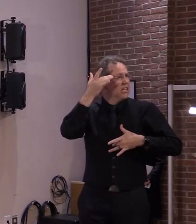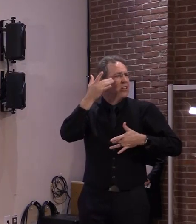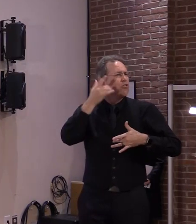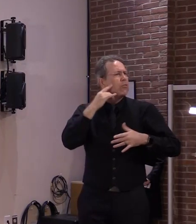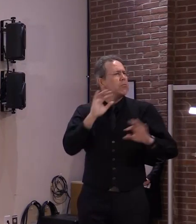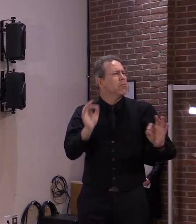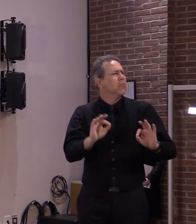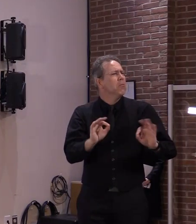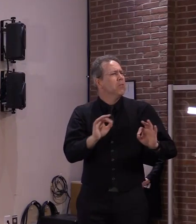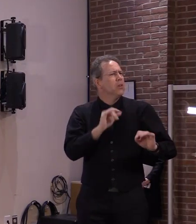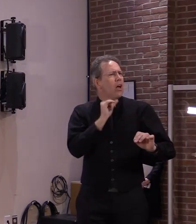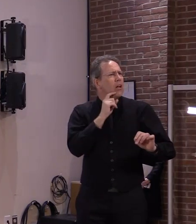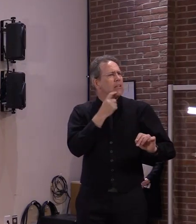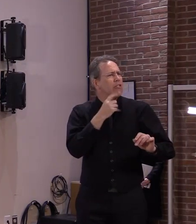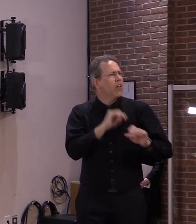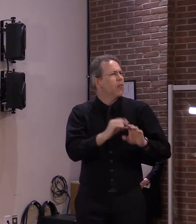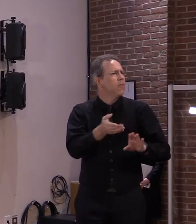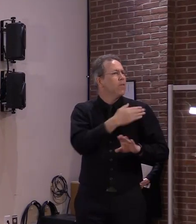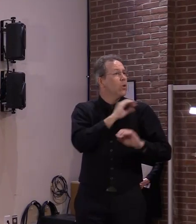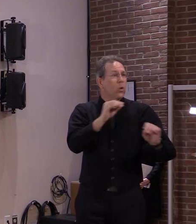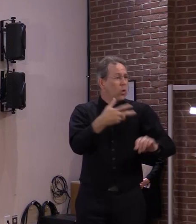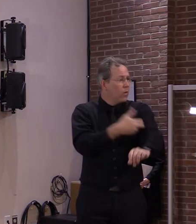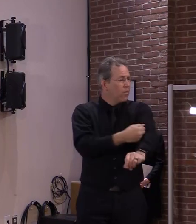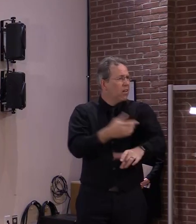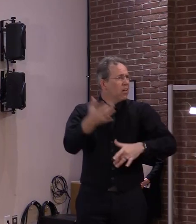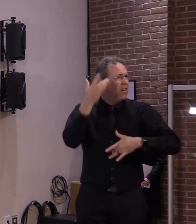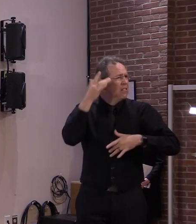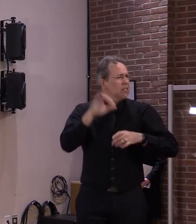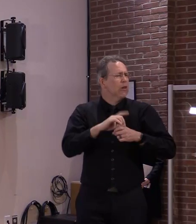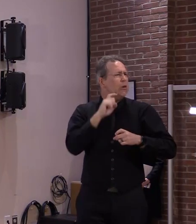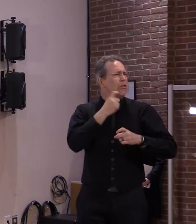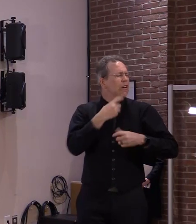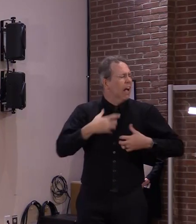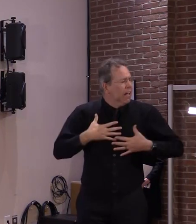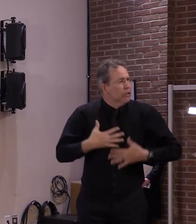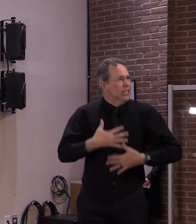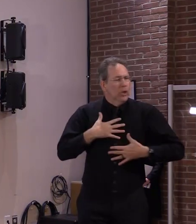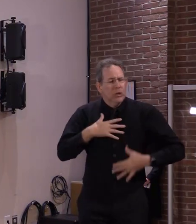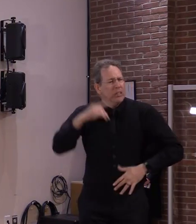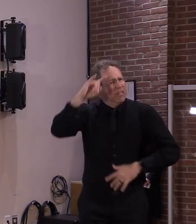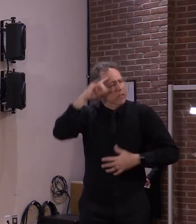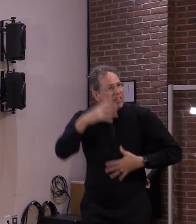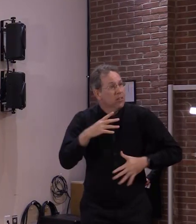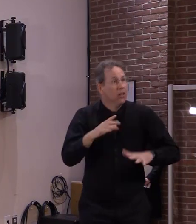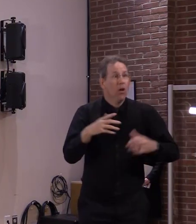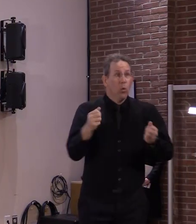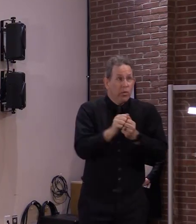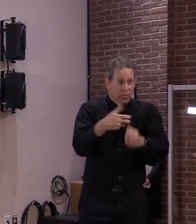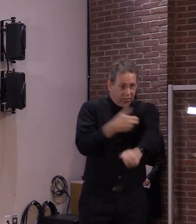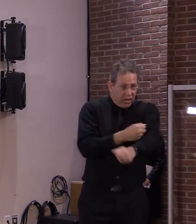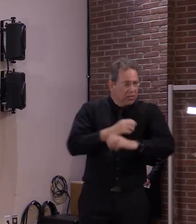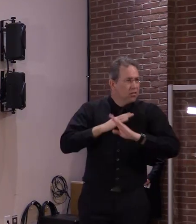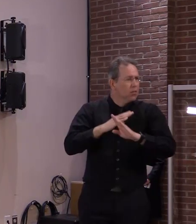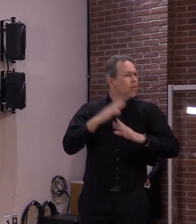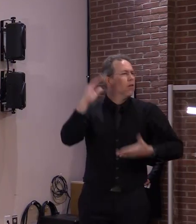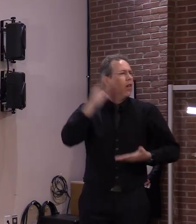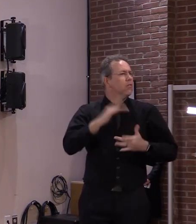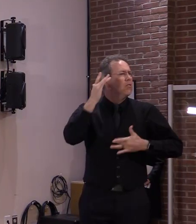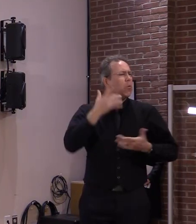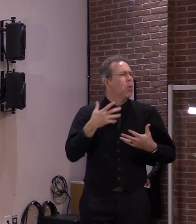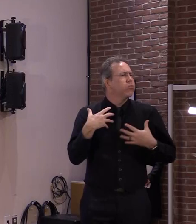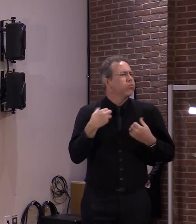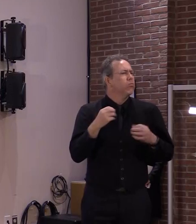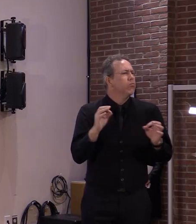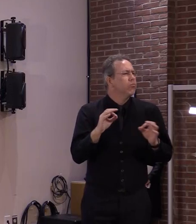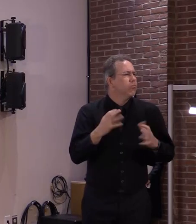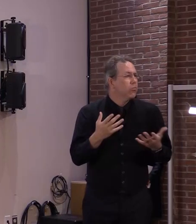spectrum. All of this is a reminder of why we need to get the pandemic under control and get as many people